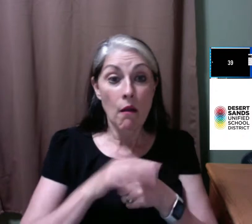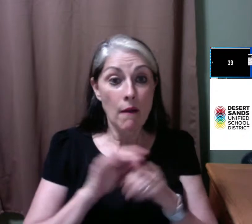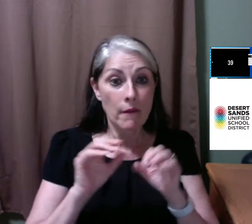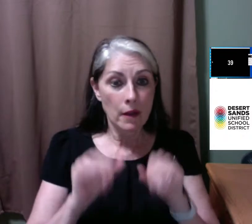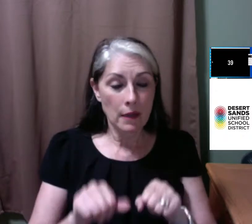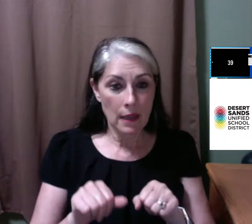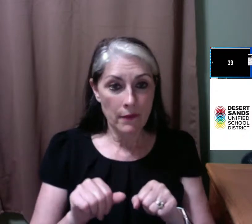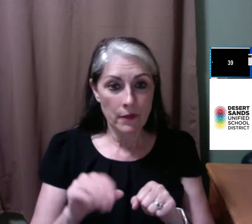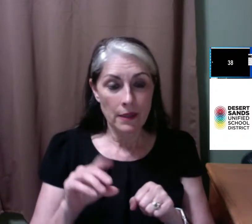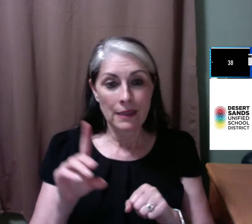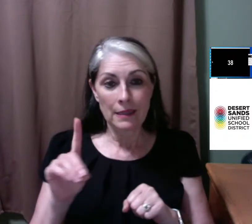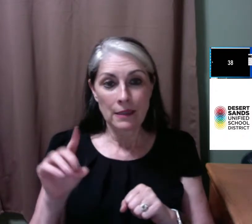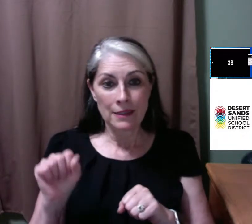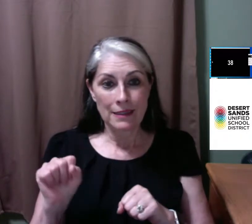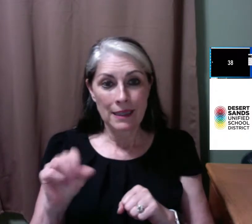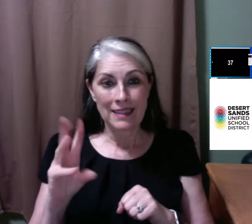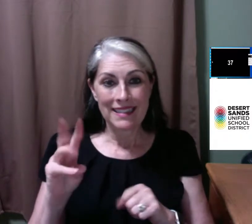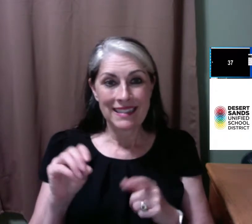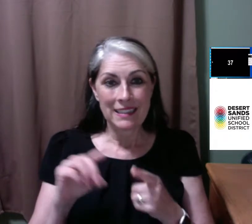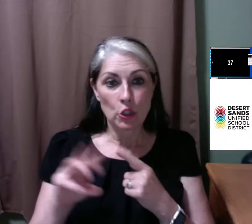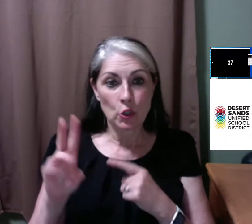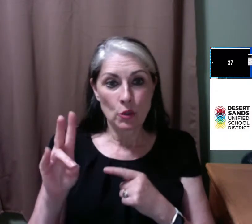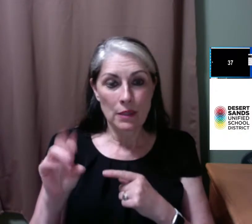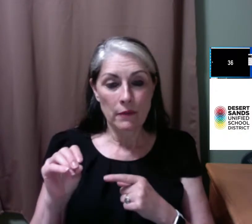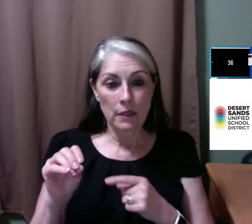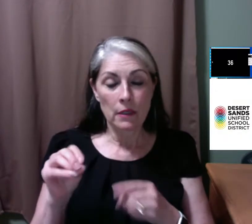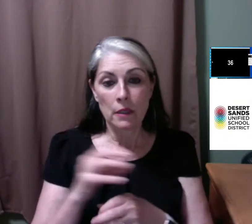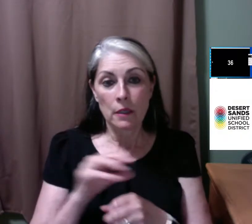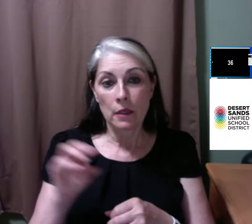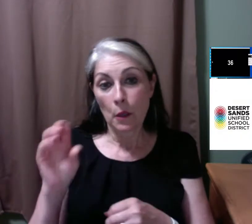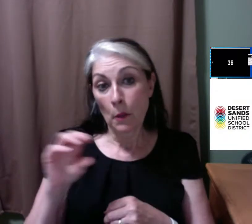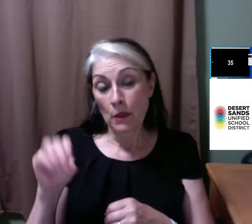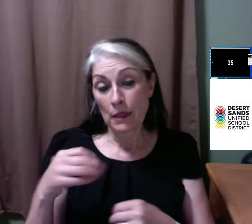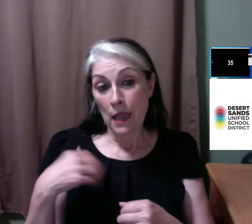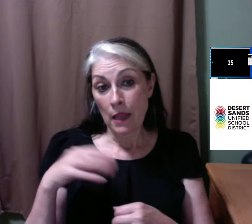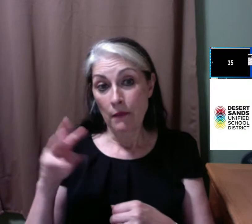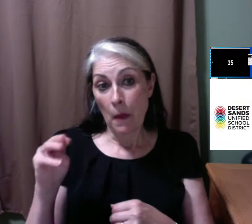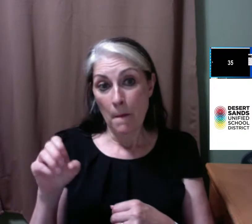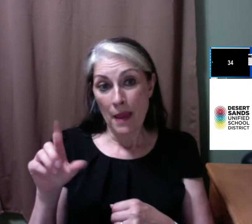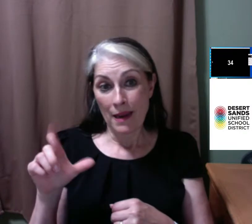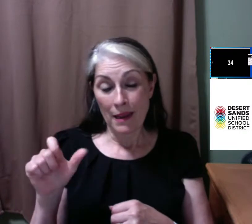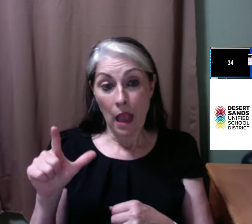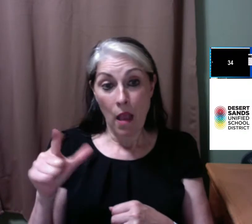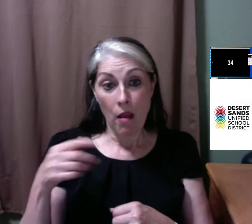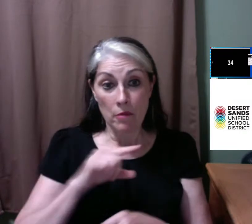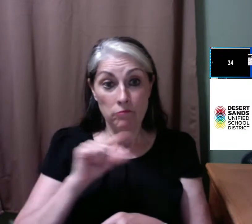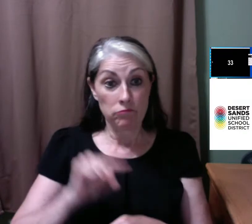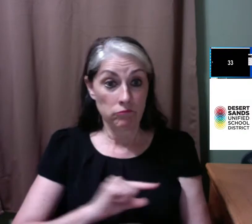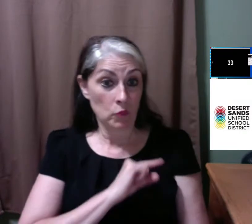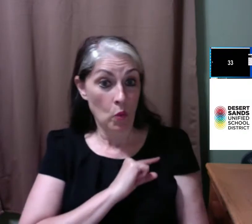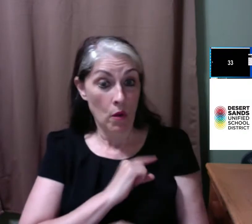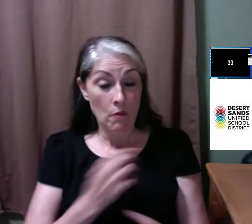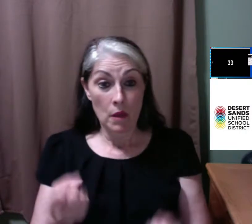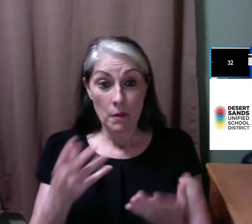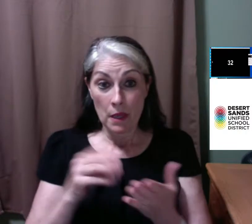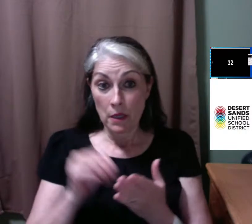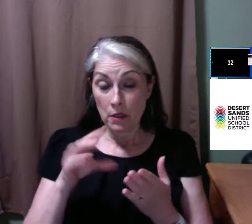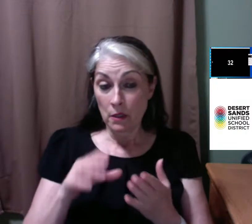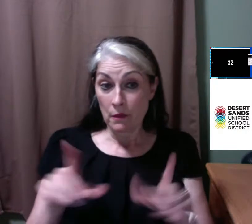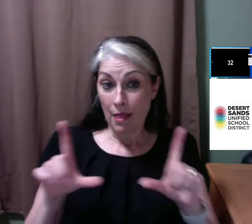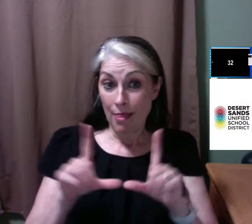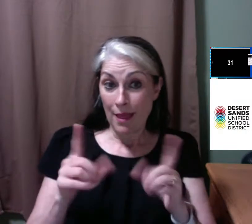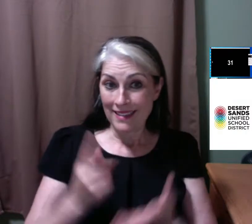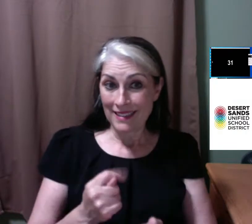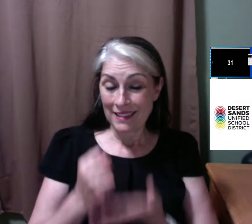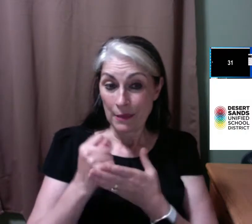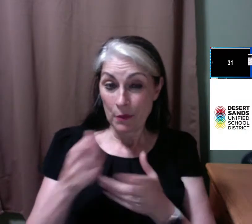Desert Sands is 60 to 70% have Medi-Cal eligibility, so we have a lot of students. As a licensed therapist in the largest